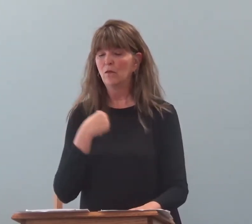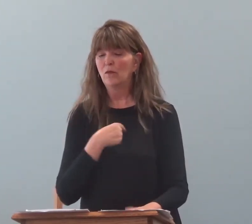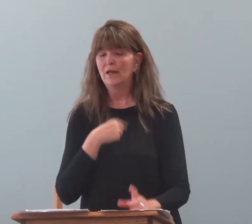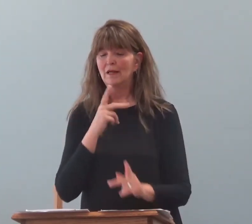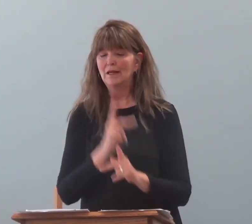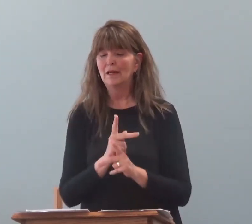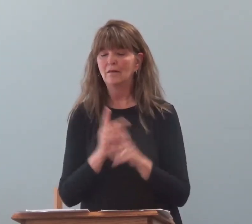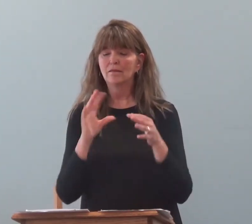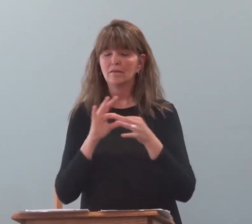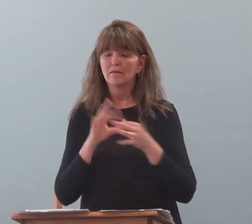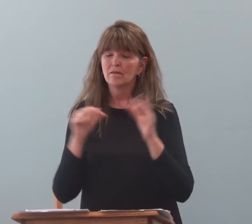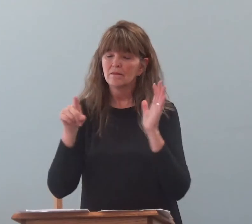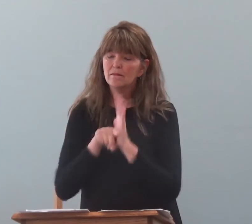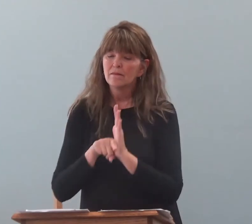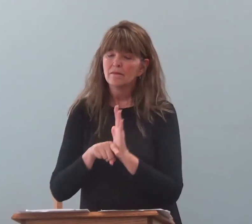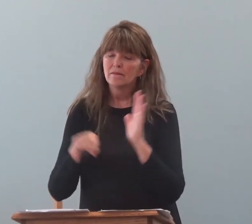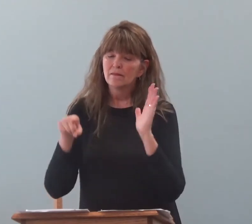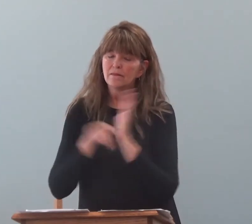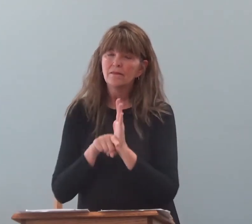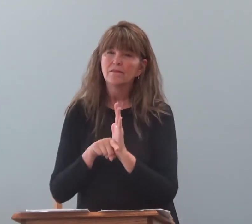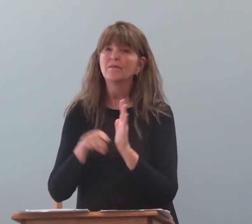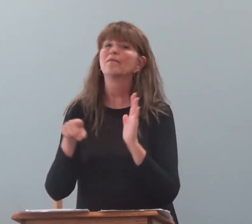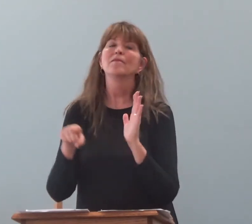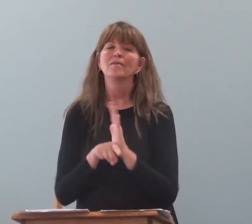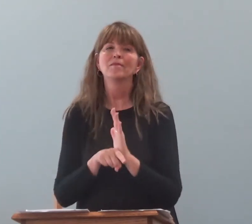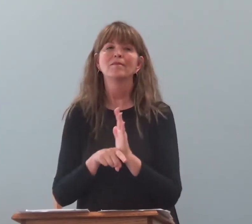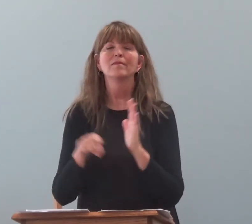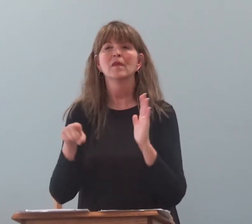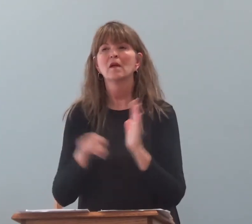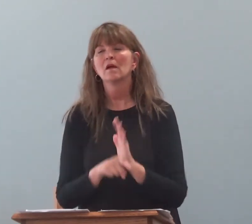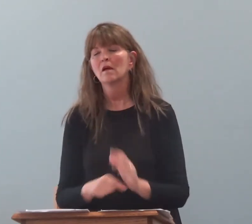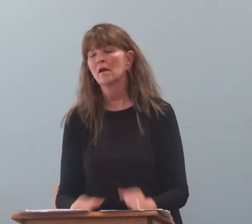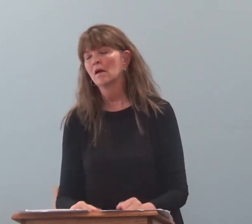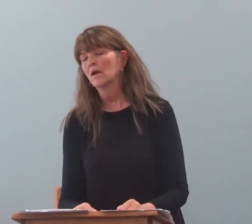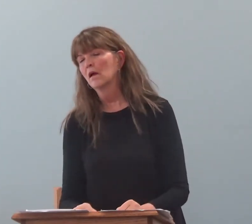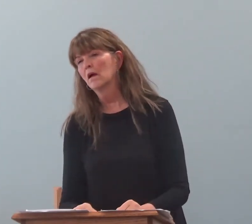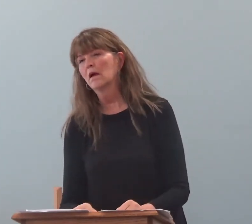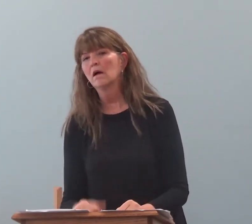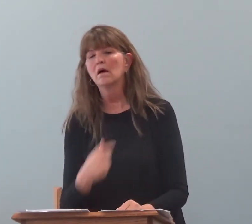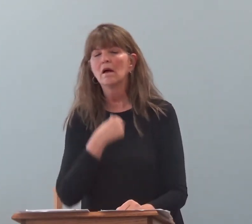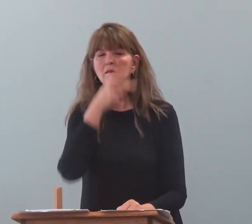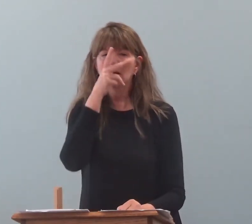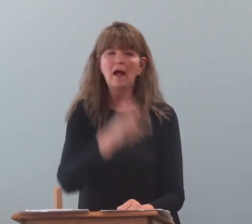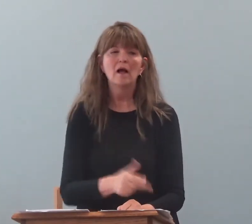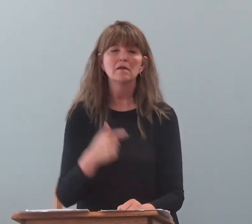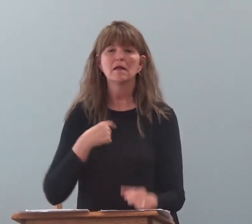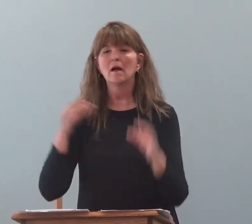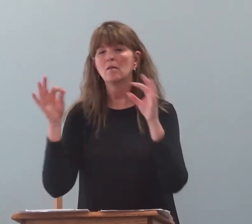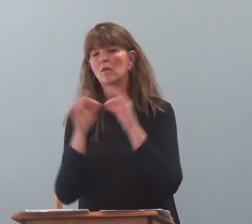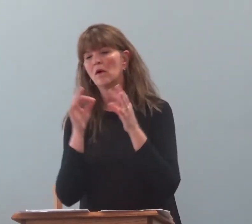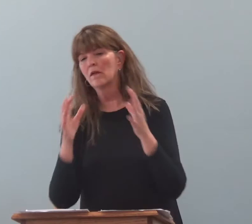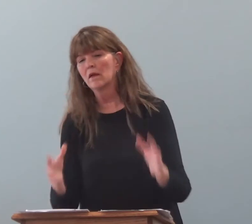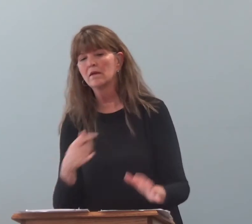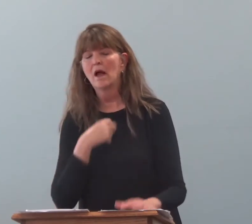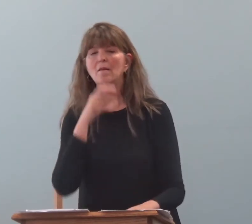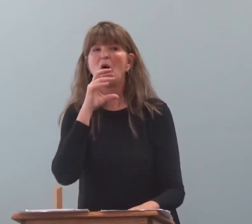Because we will never be happy or satisfied if we keep up negative self-talk. If we think, oh, I'm lousy,